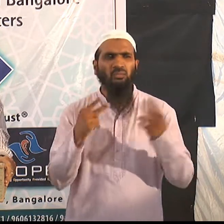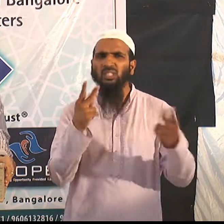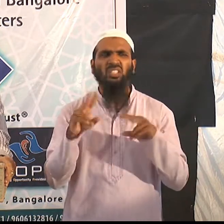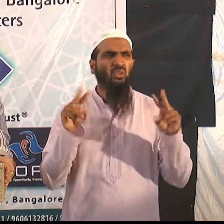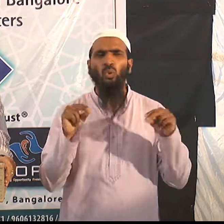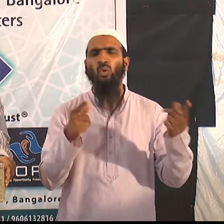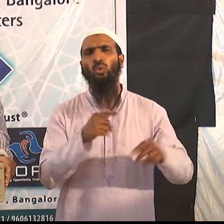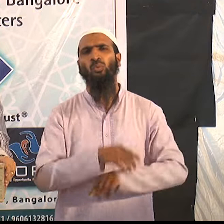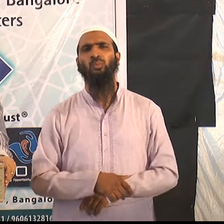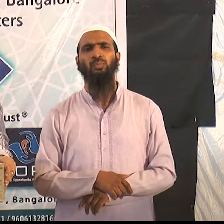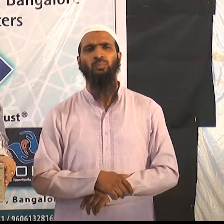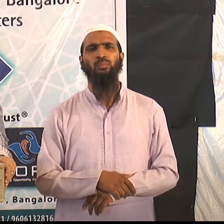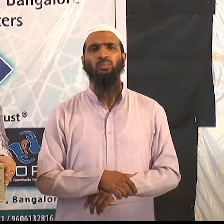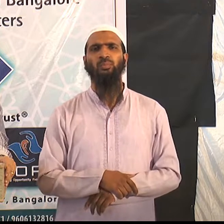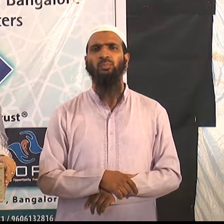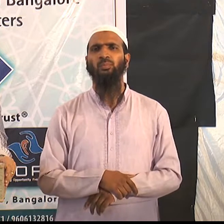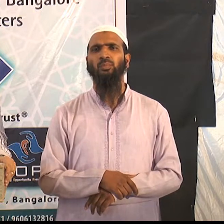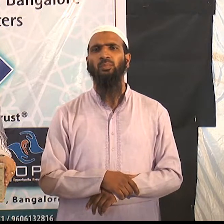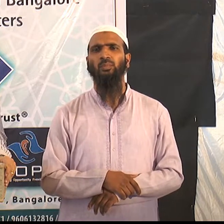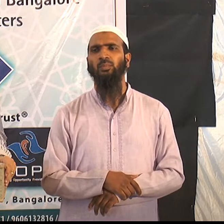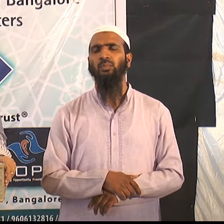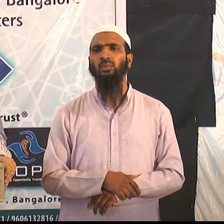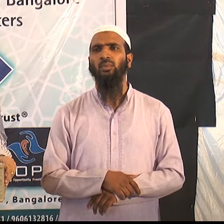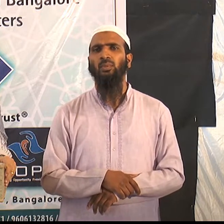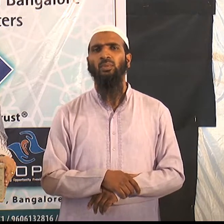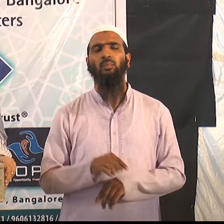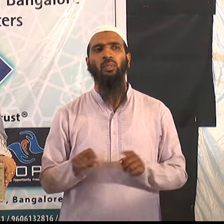Almighty, or Allah as you call Him.